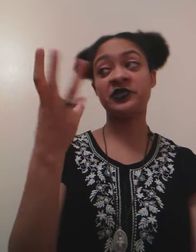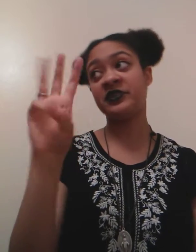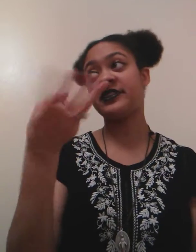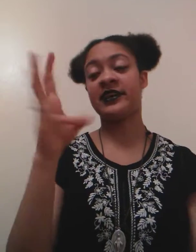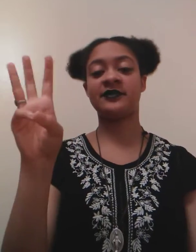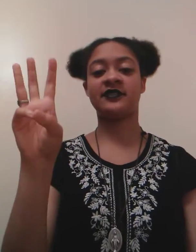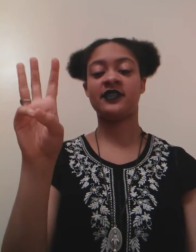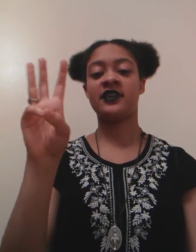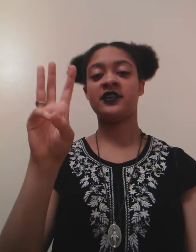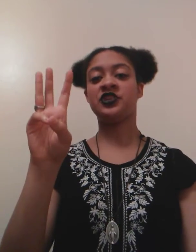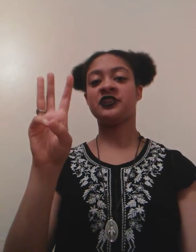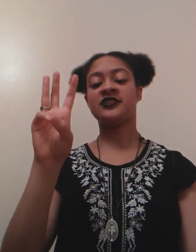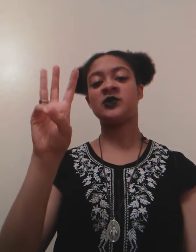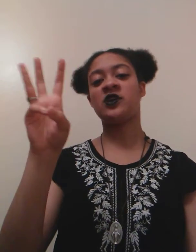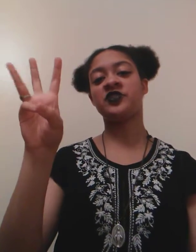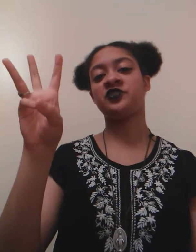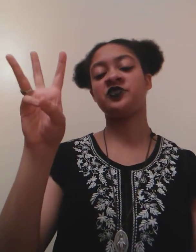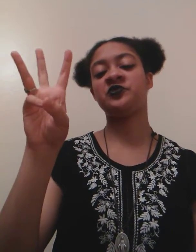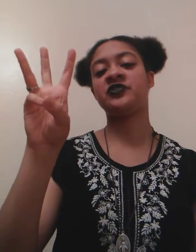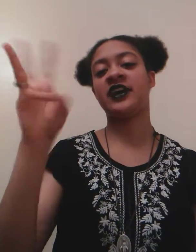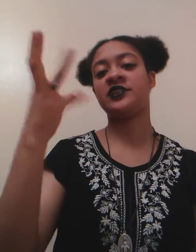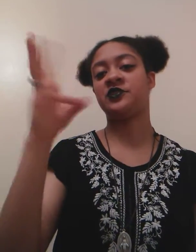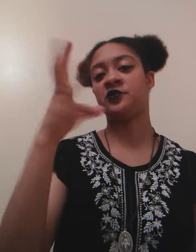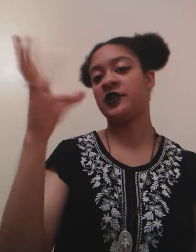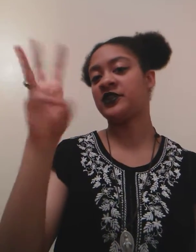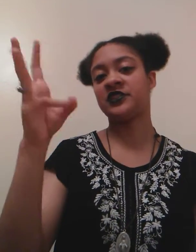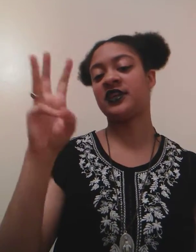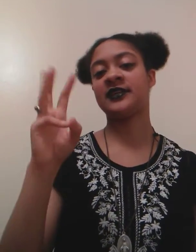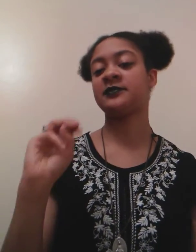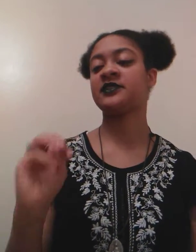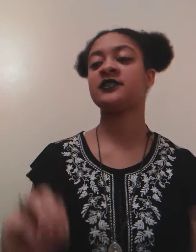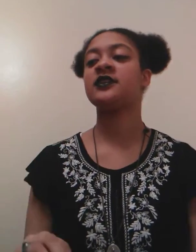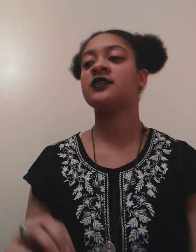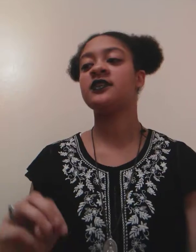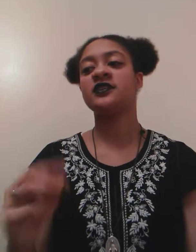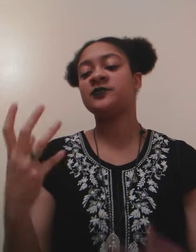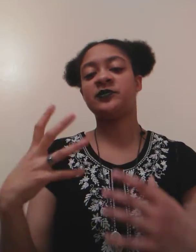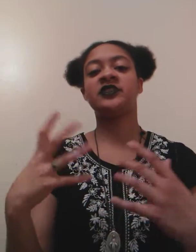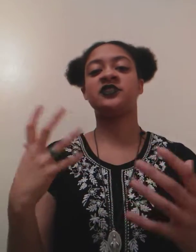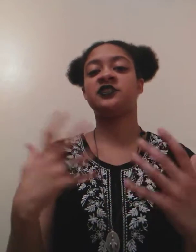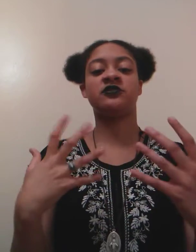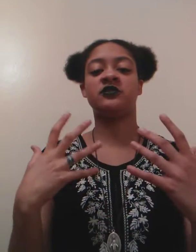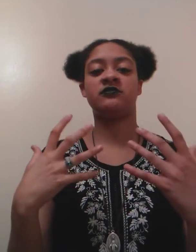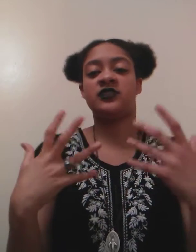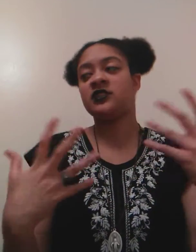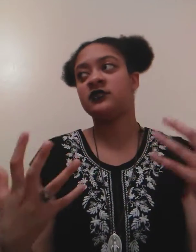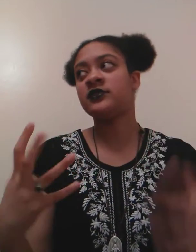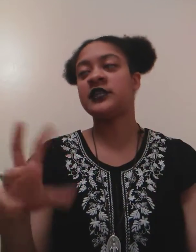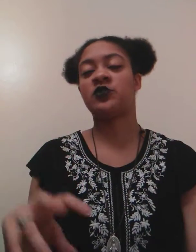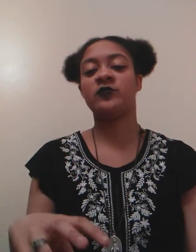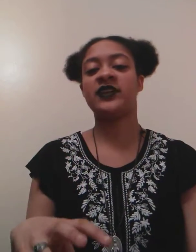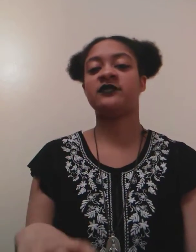3 times. You're going to see small children who sign do it a bunch of times, simply because children tend to do things more